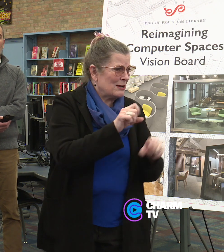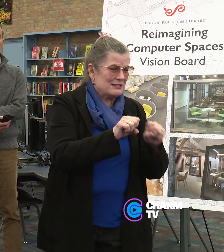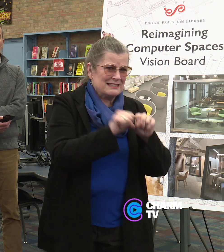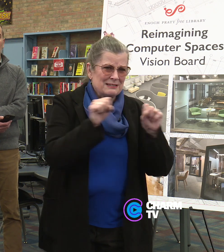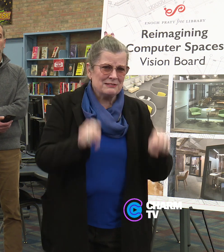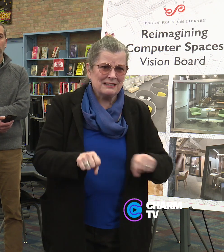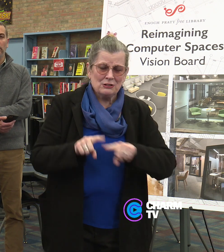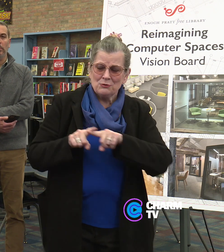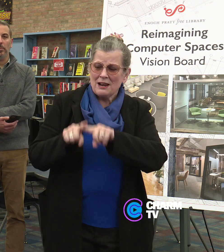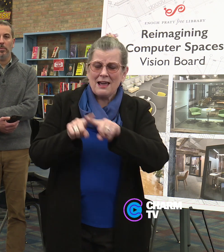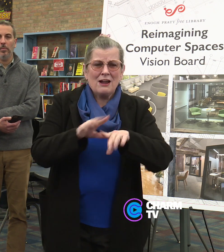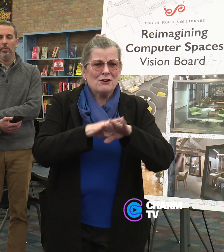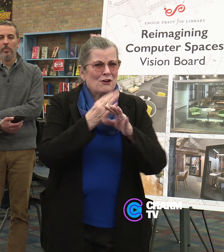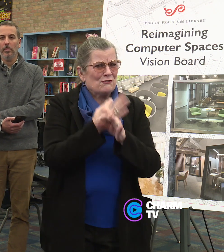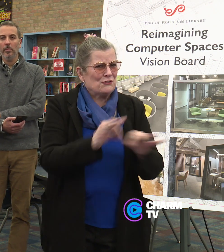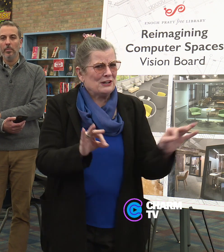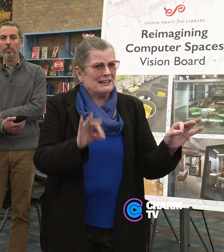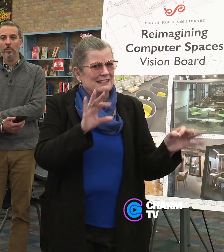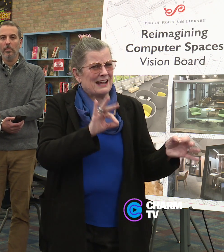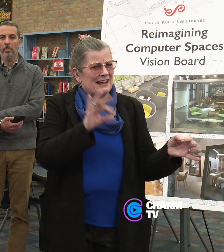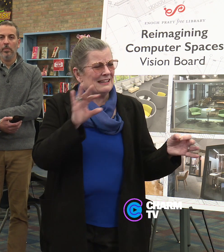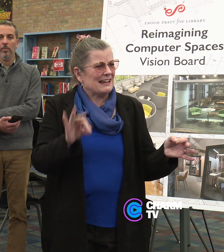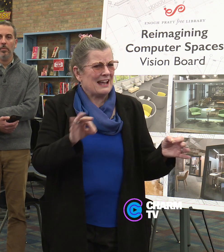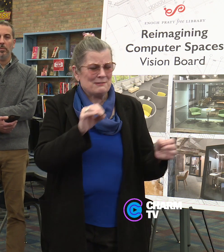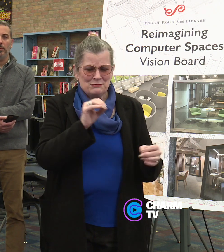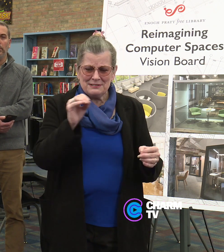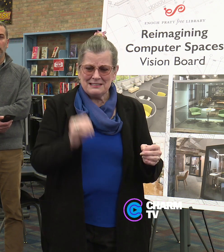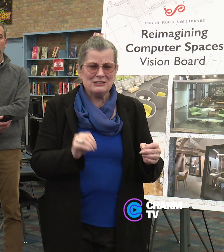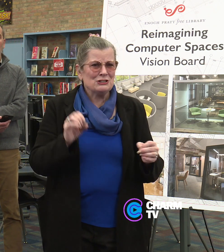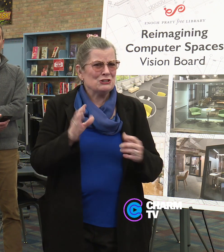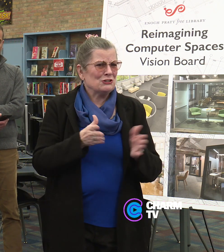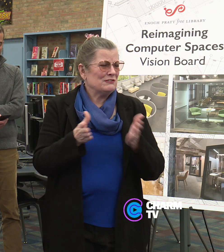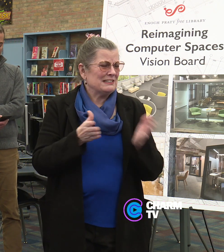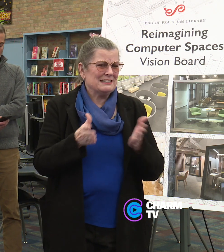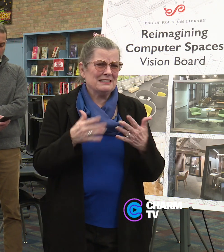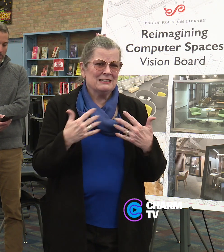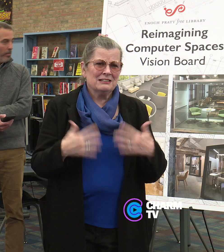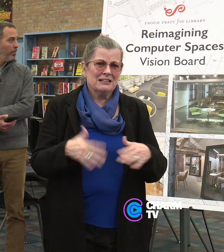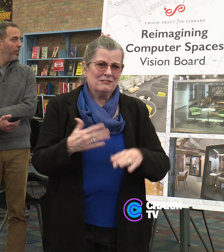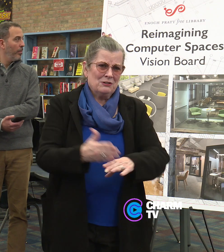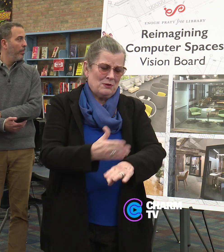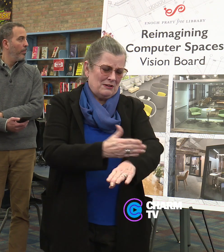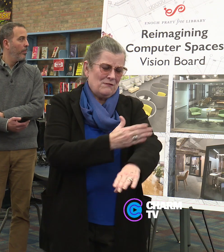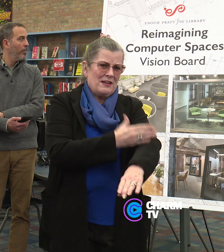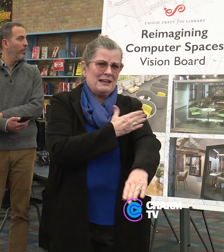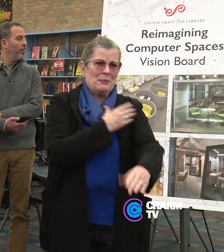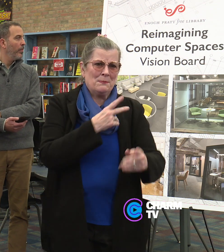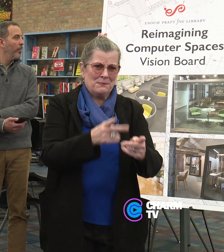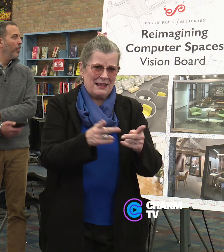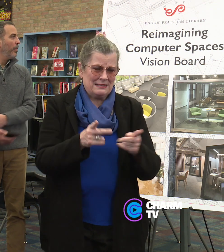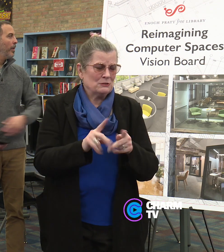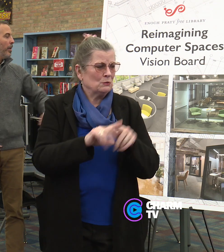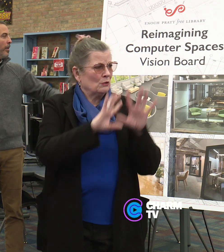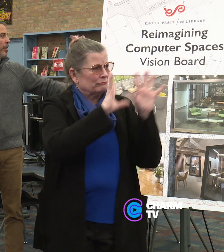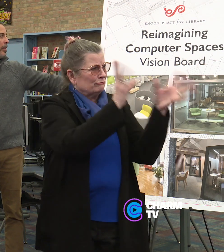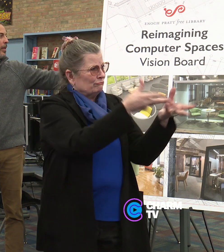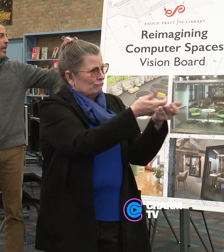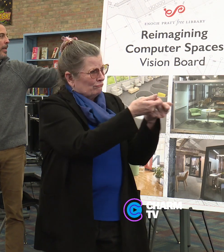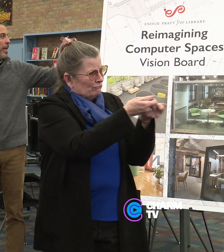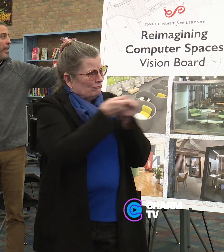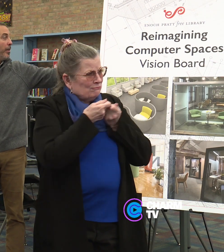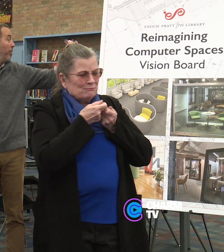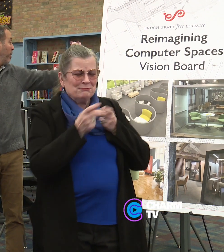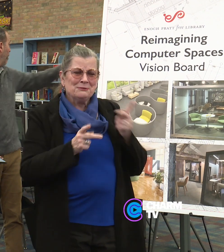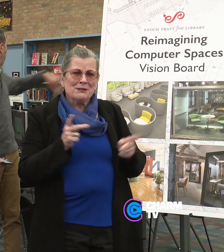free 99 services, and all the new visitors that these renovated locations will attract. We know, and for